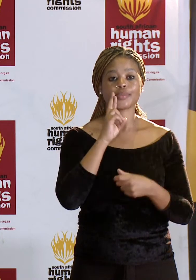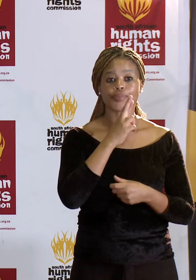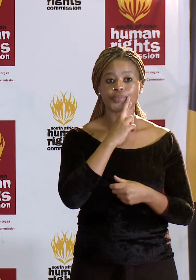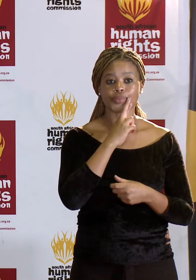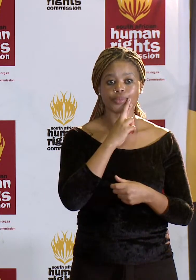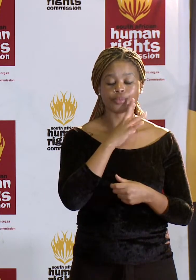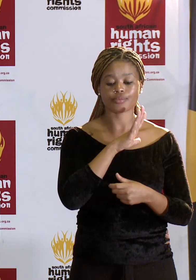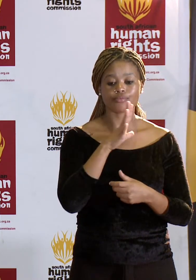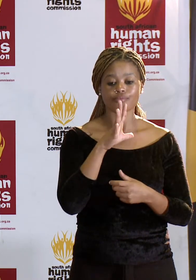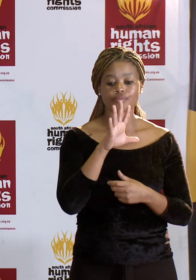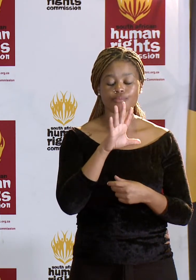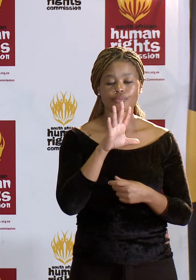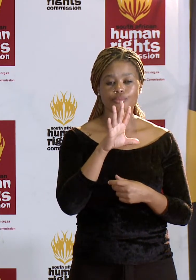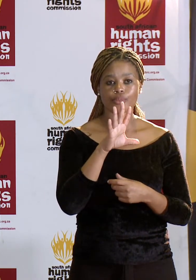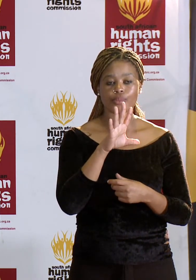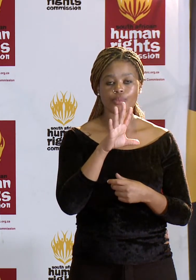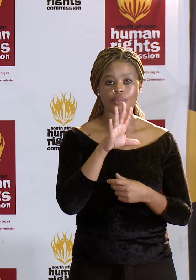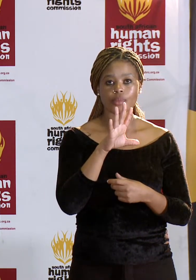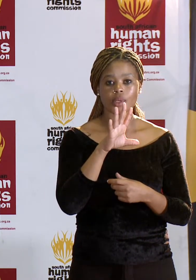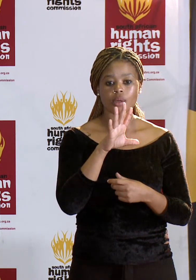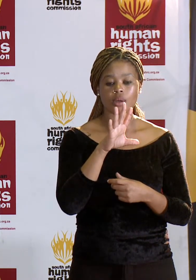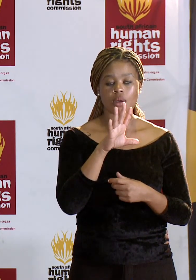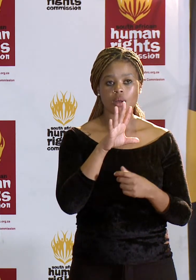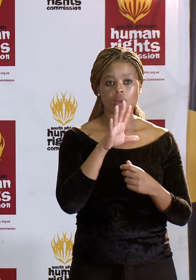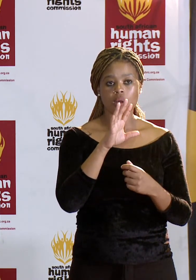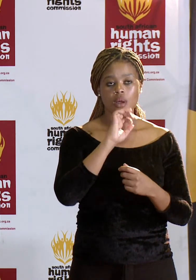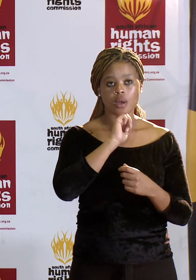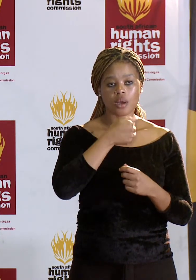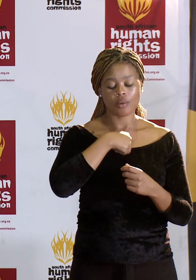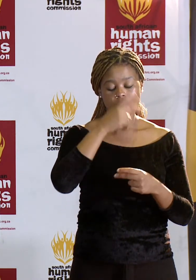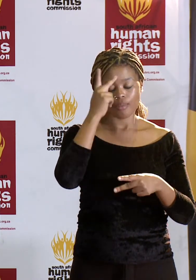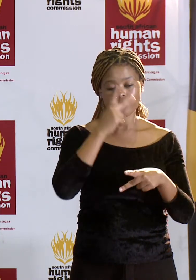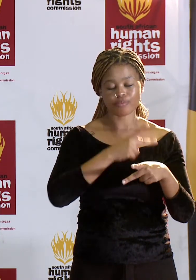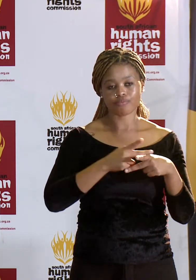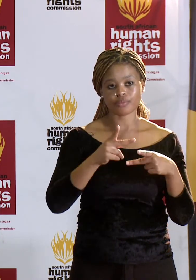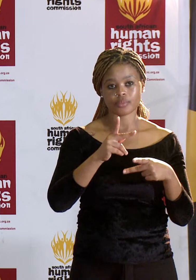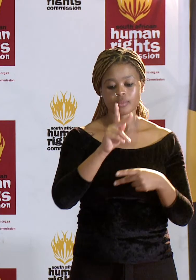by not acknowledging Professor Andre Kiet, who